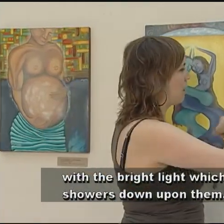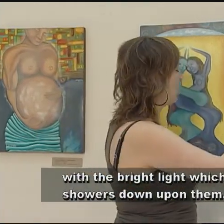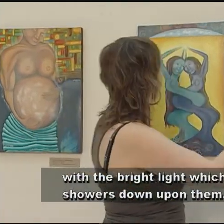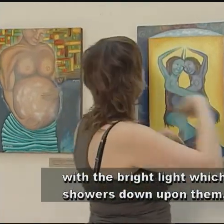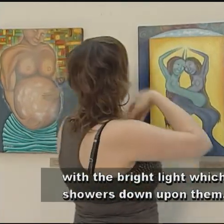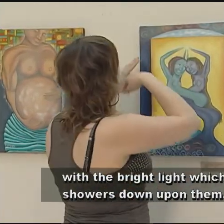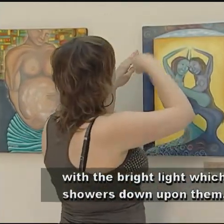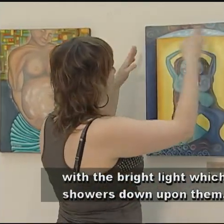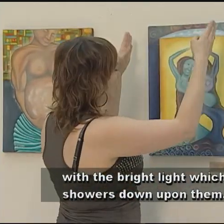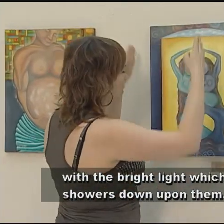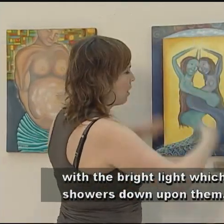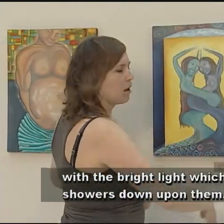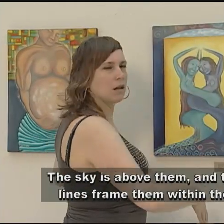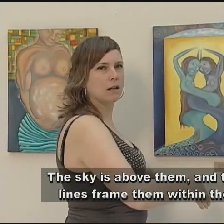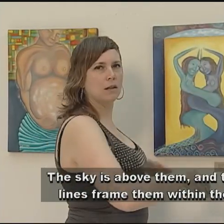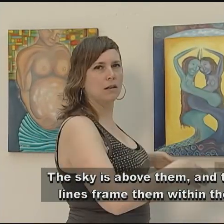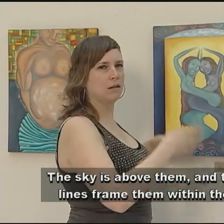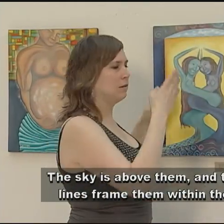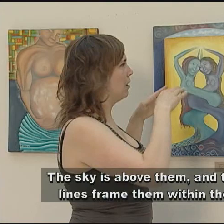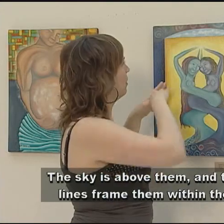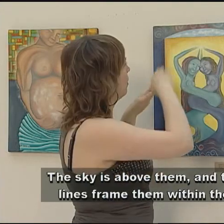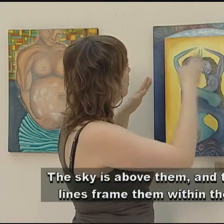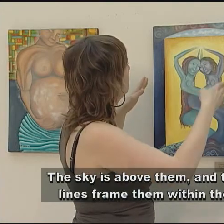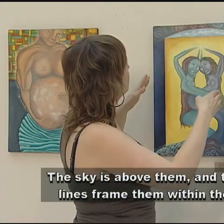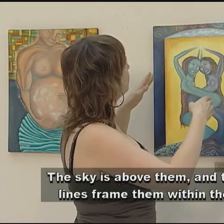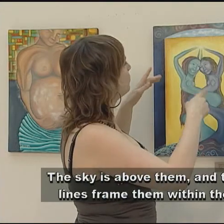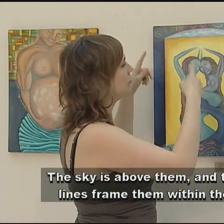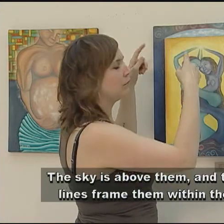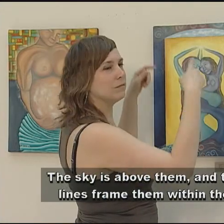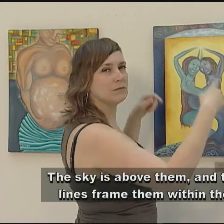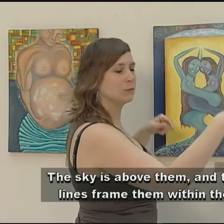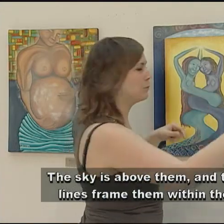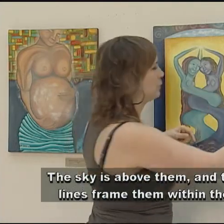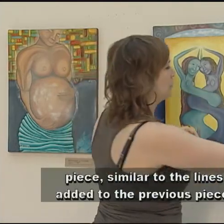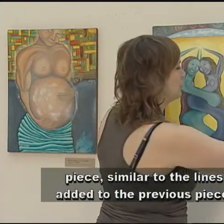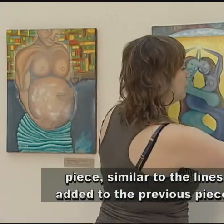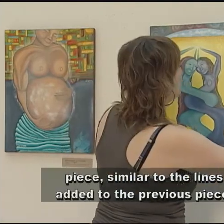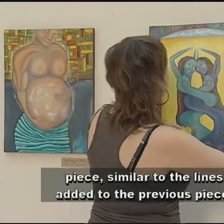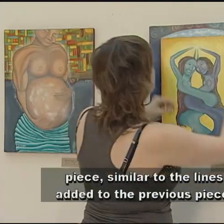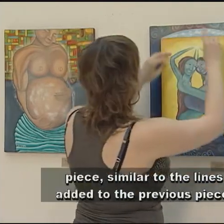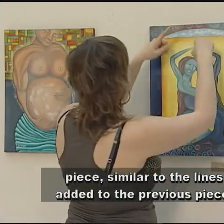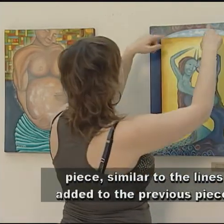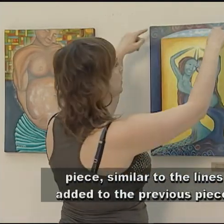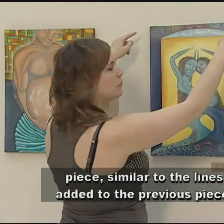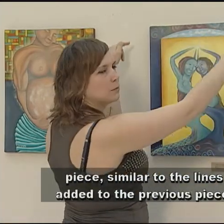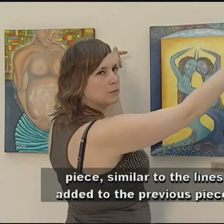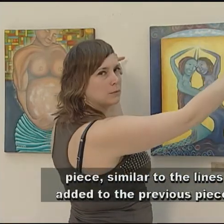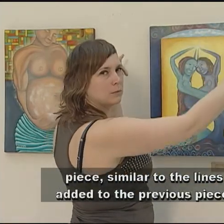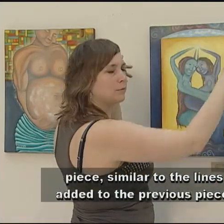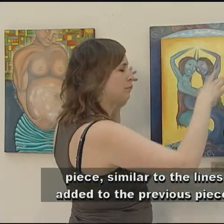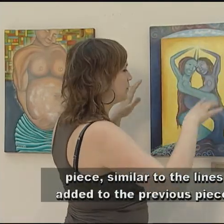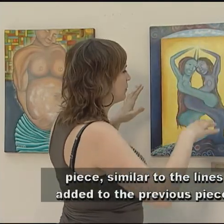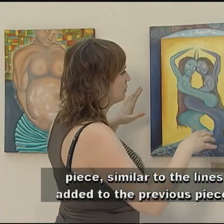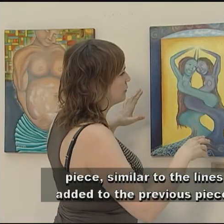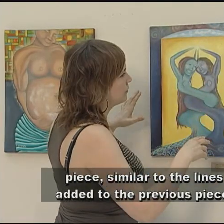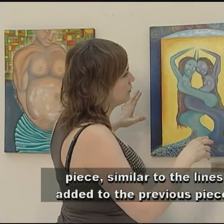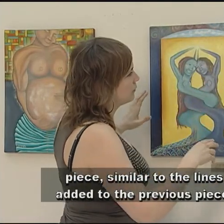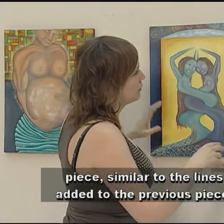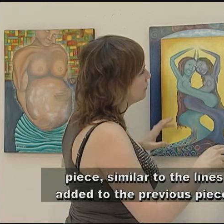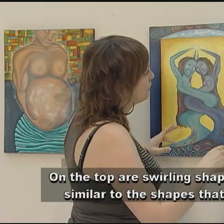showers down upon them. The sky is above them, and the lines frame them within the piece, similar to the lines added to the previous piece.